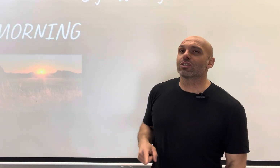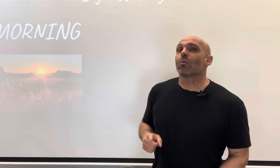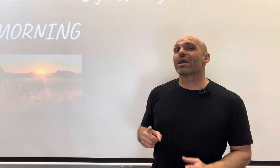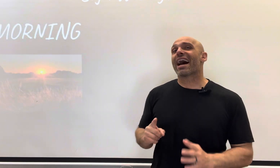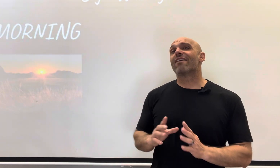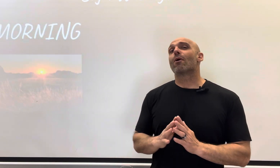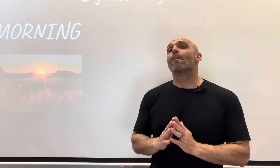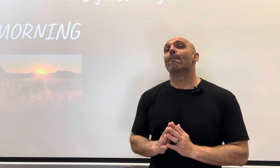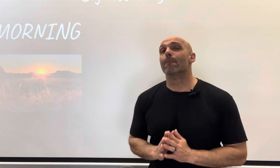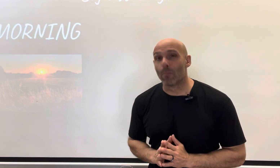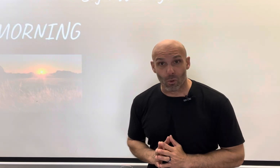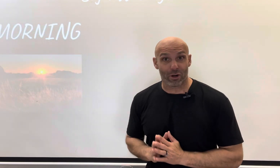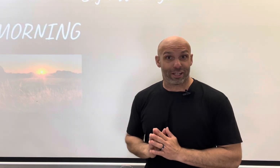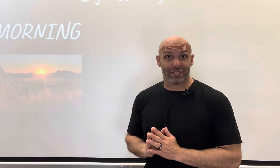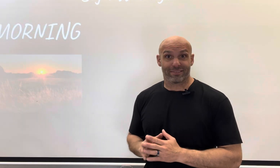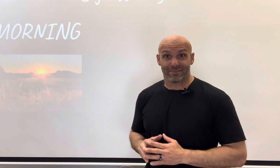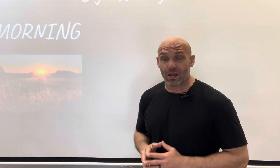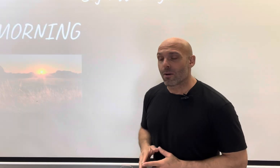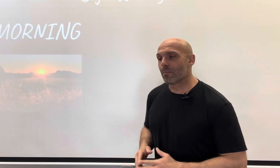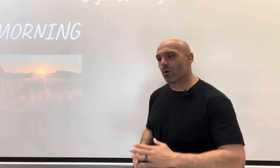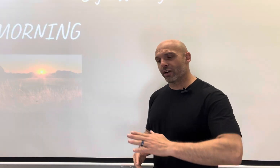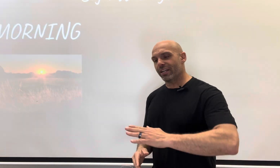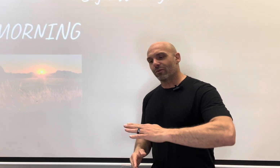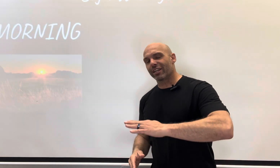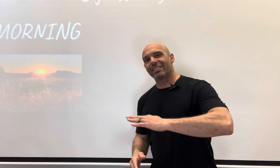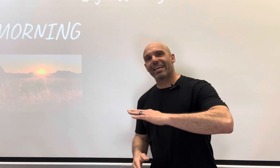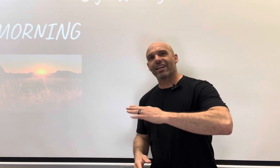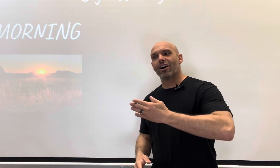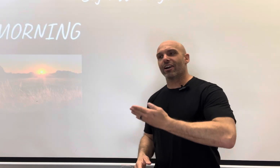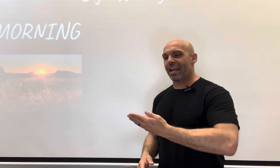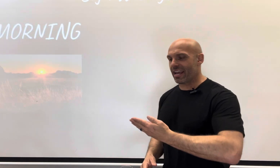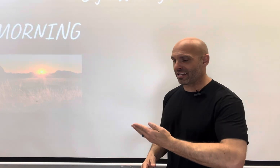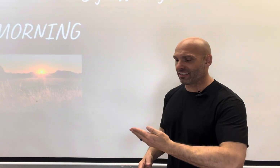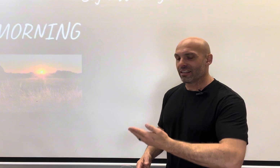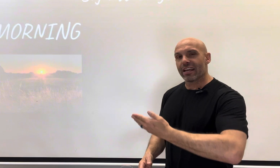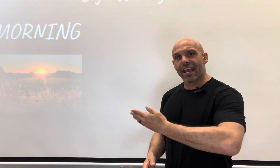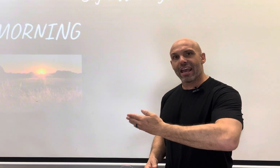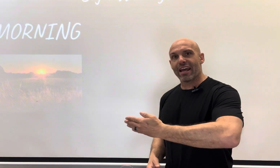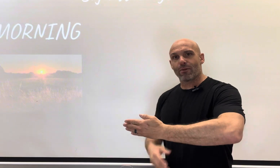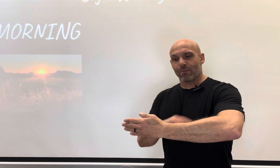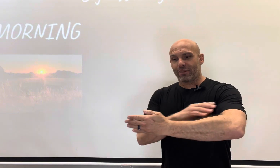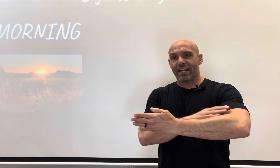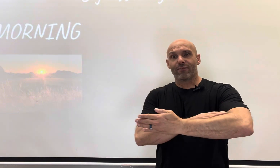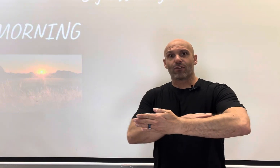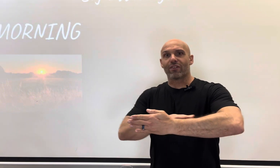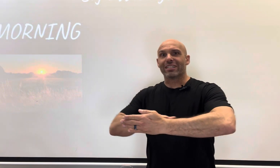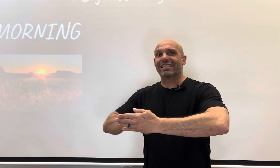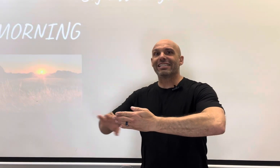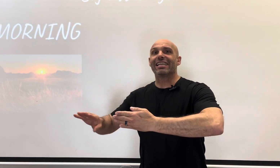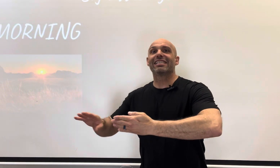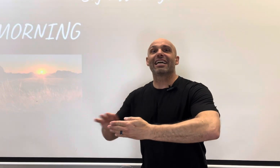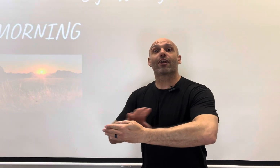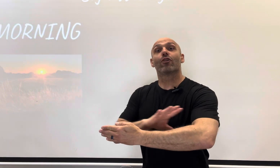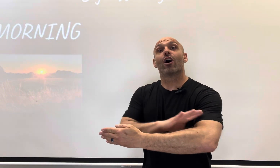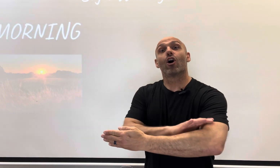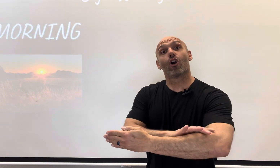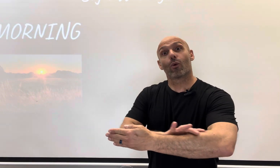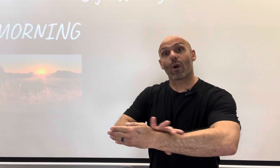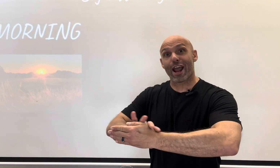we have morning. Morning, we're going to take our hand and lay it in front of us. This is like the